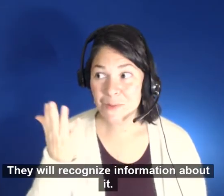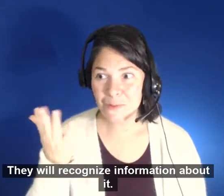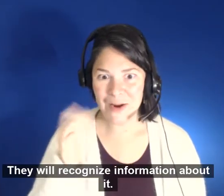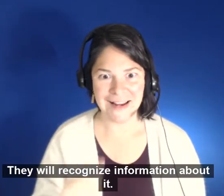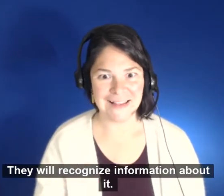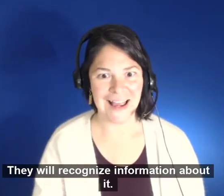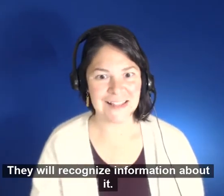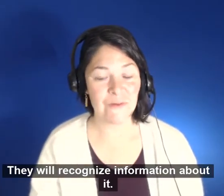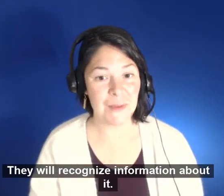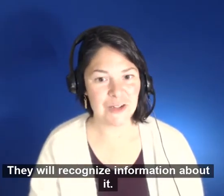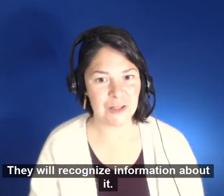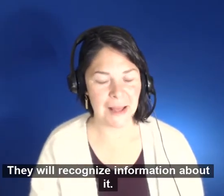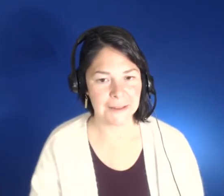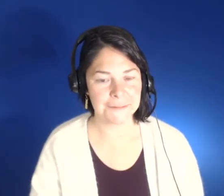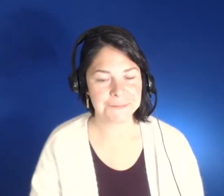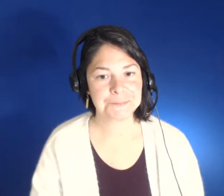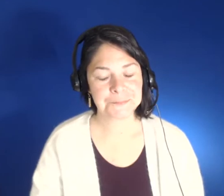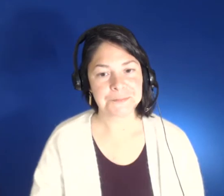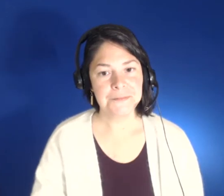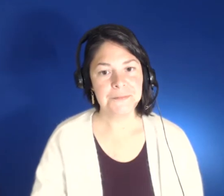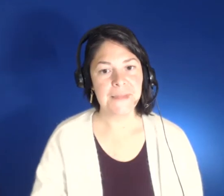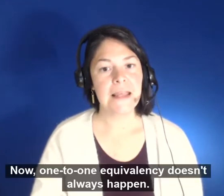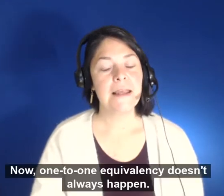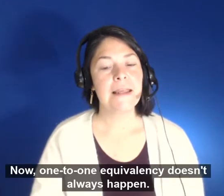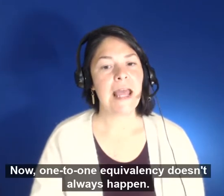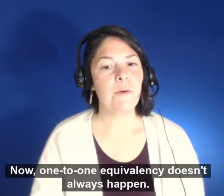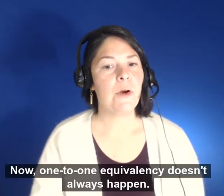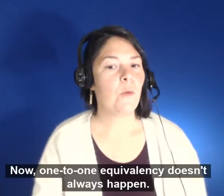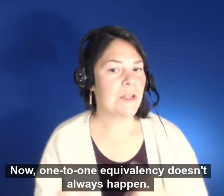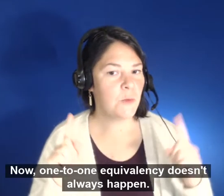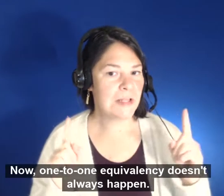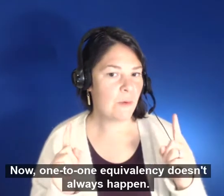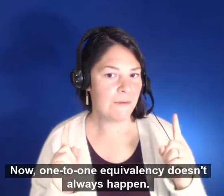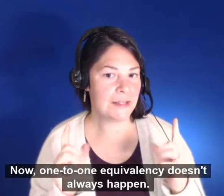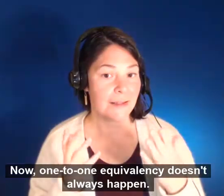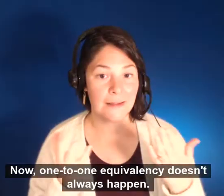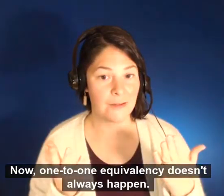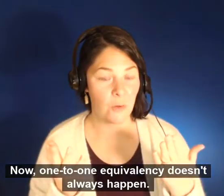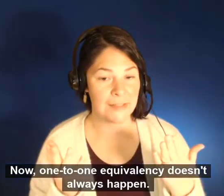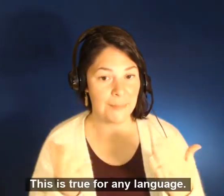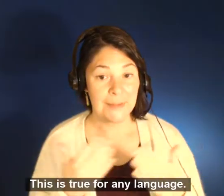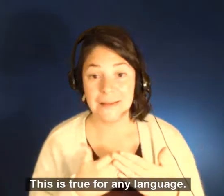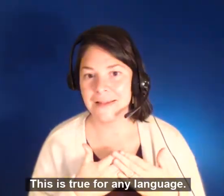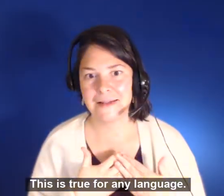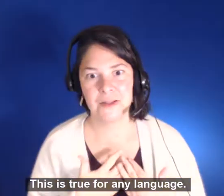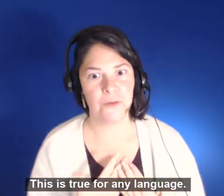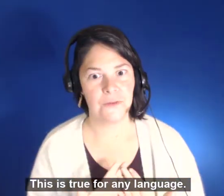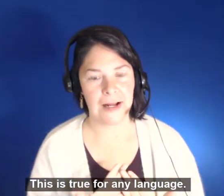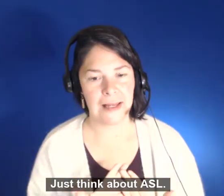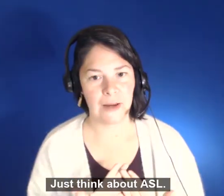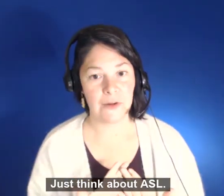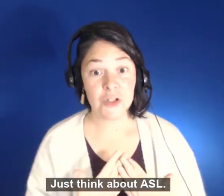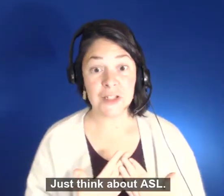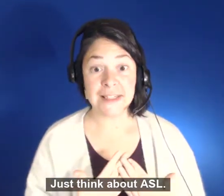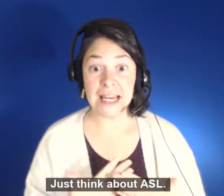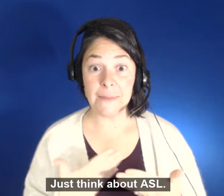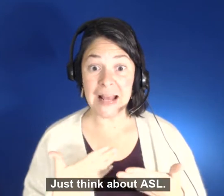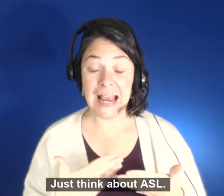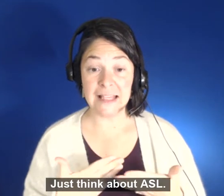will recognize information about it. Now, one-to-one equivalency doesn't always happen. This is true for any language. Just think about